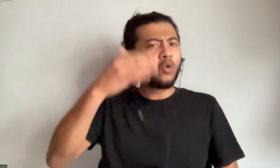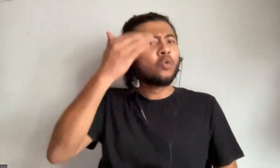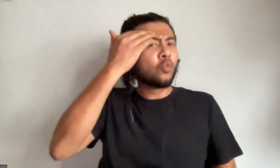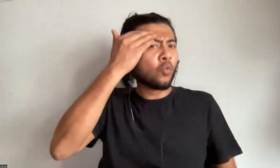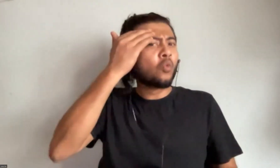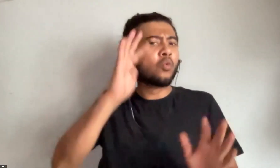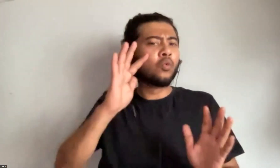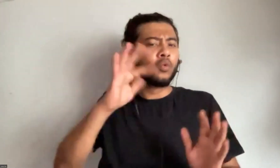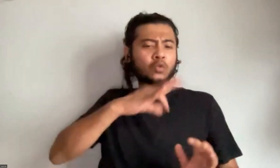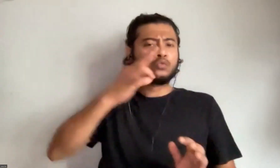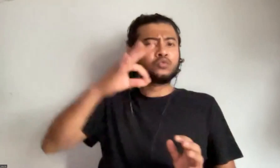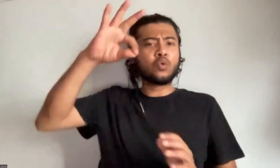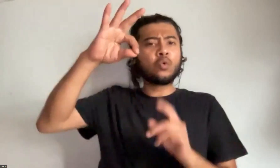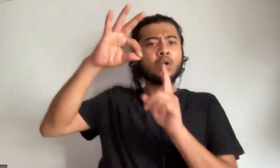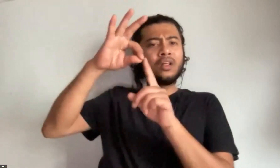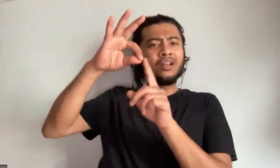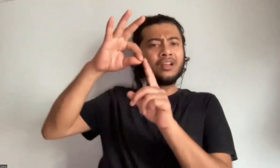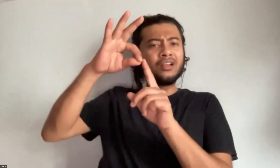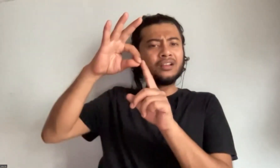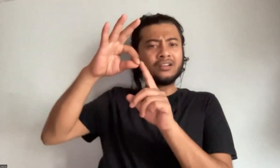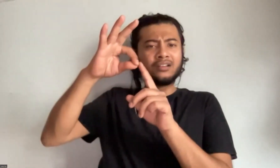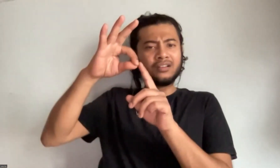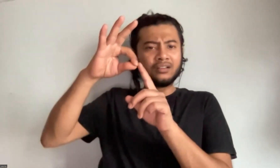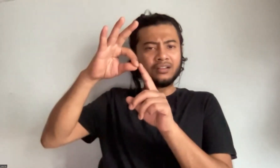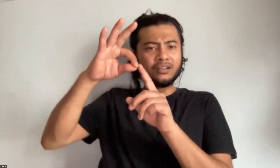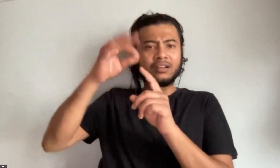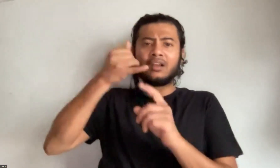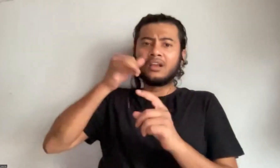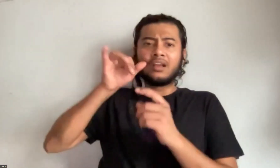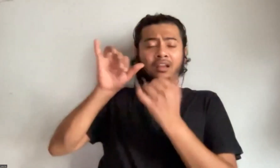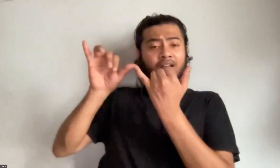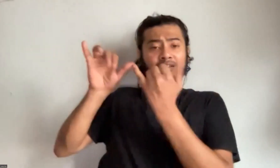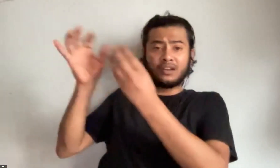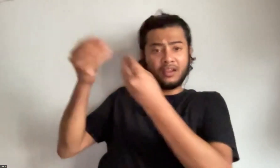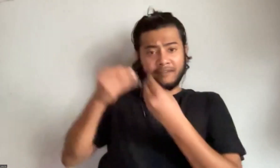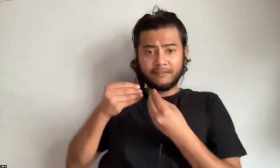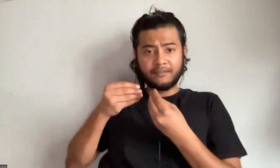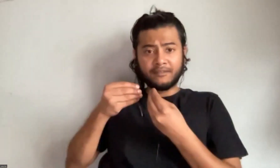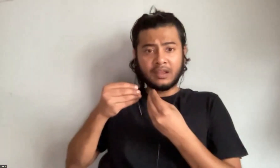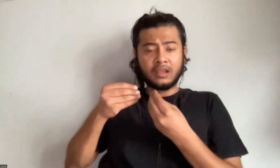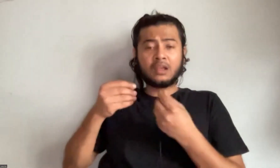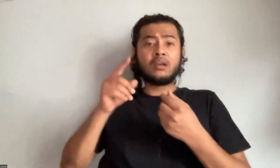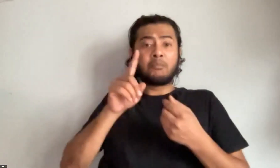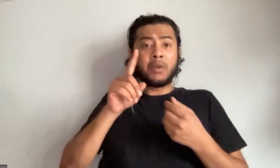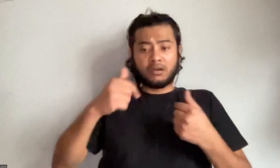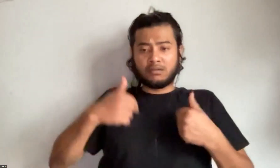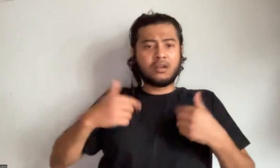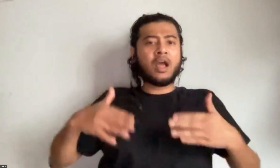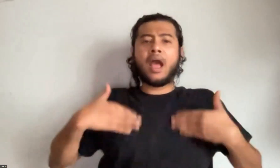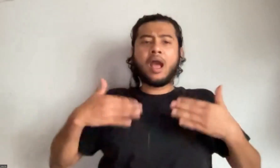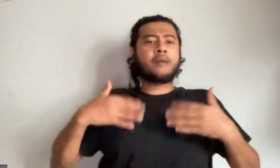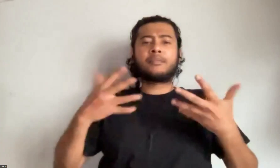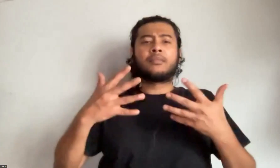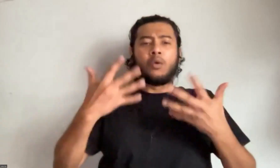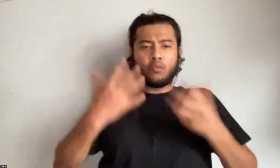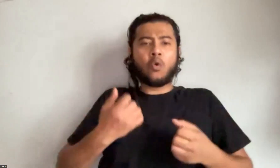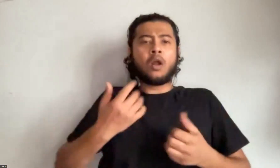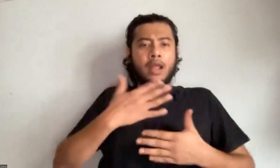those things. I also understood that yes, this is a very, very temporary place, and this not, I should not be here